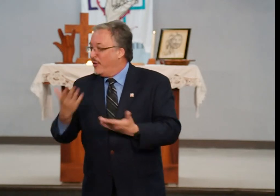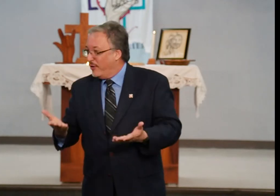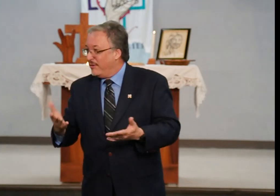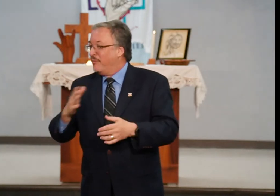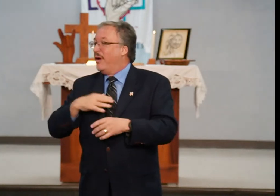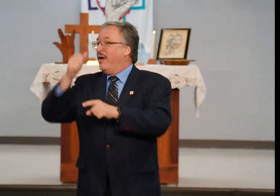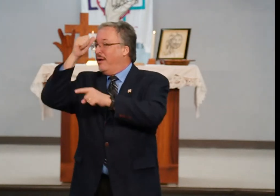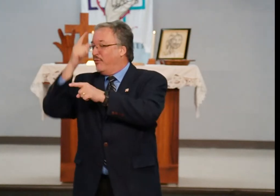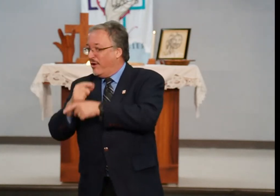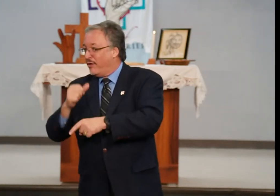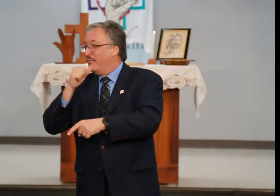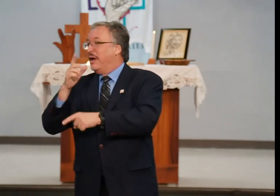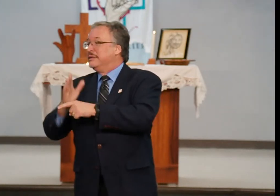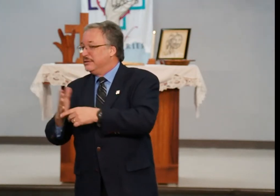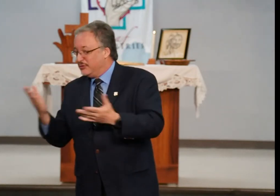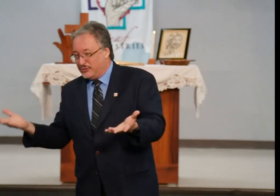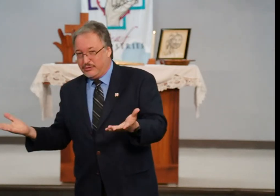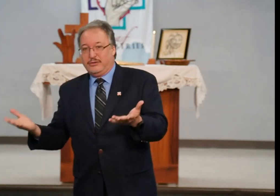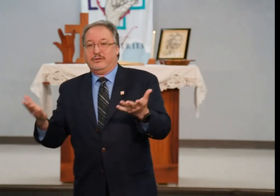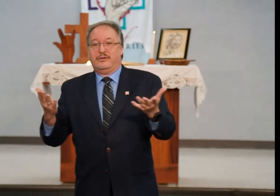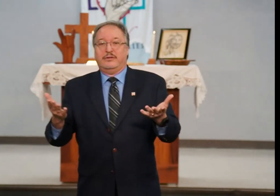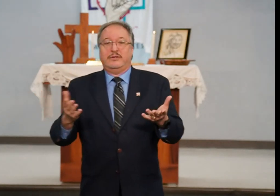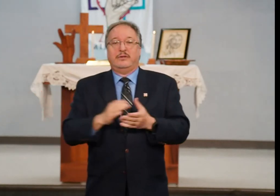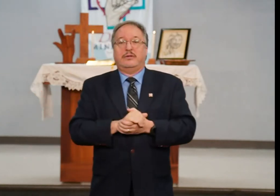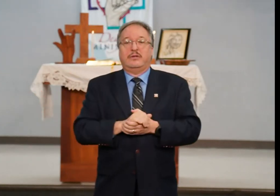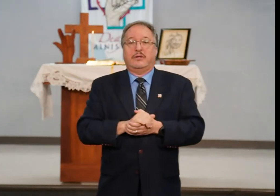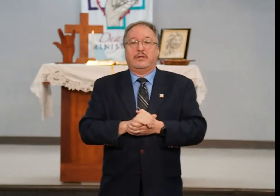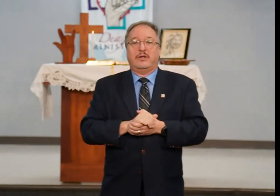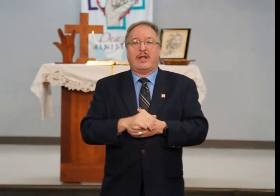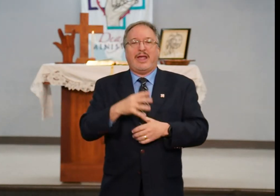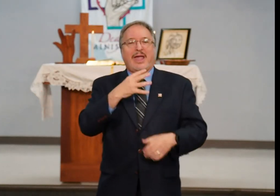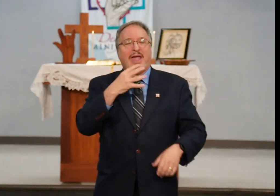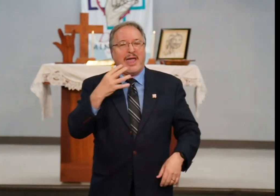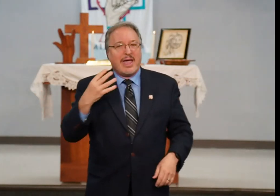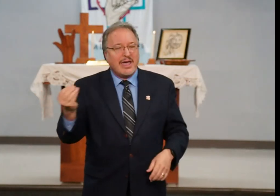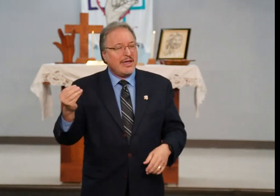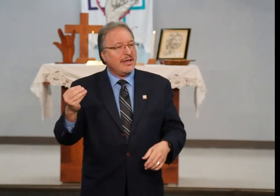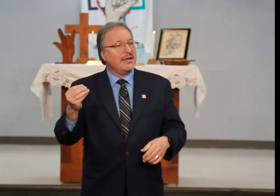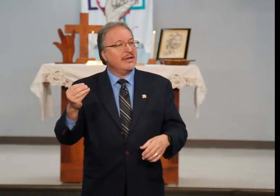become my family. My mother, my brothers, my sisters."